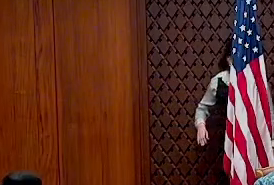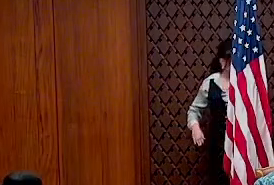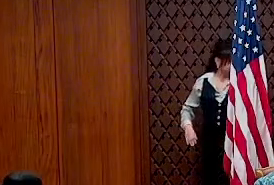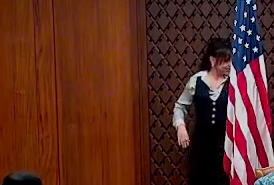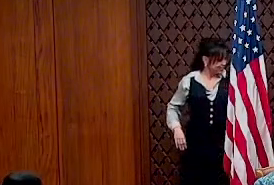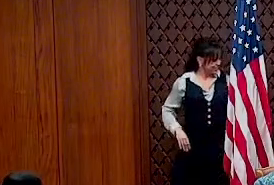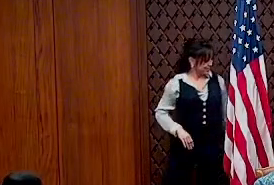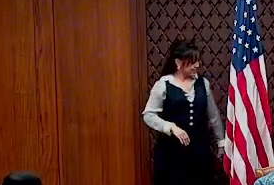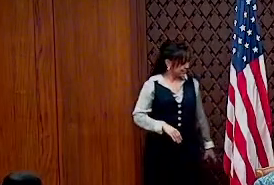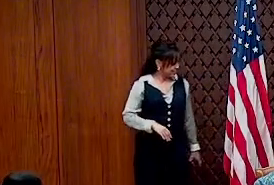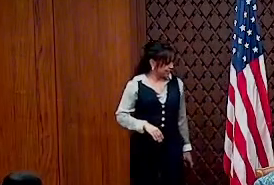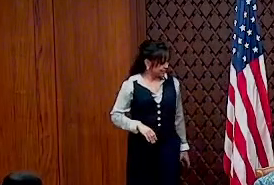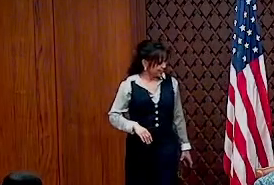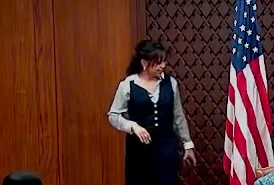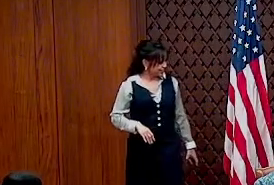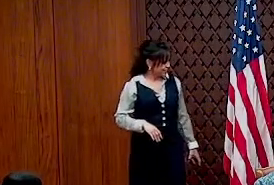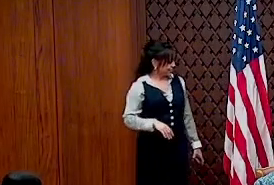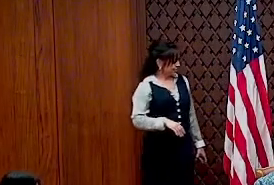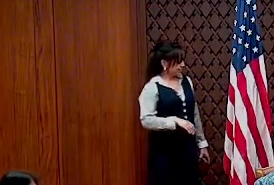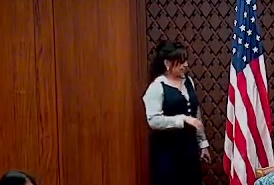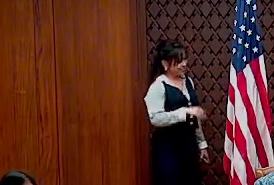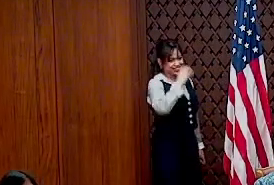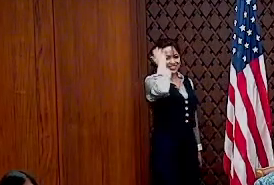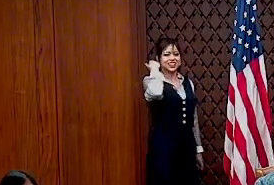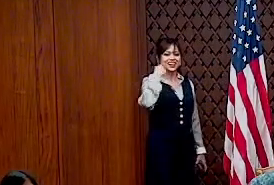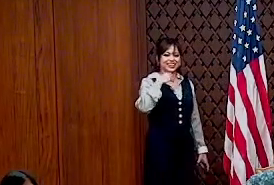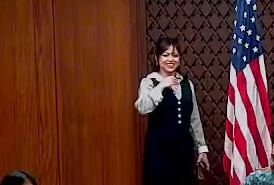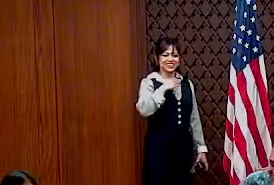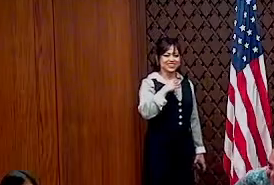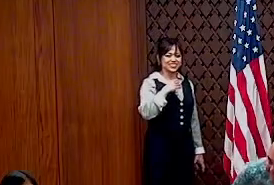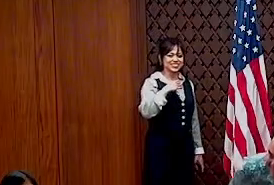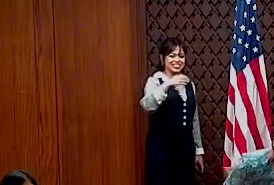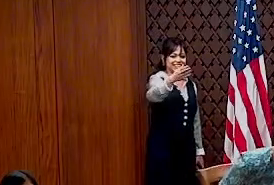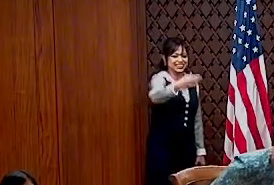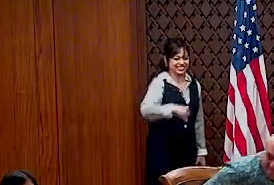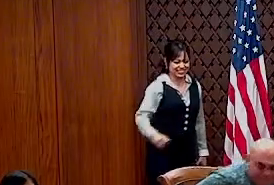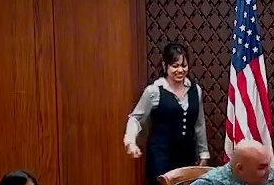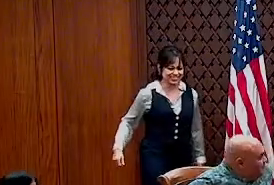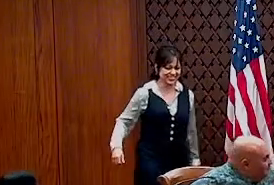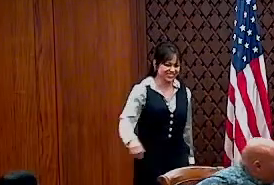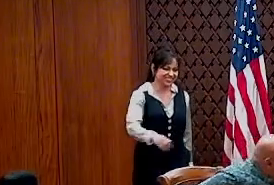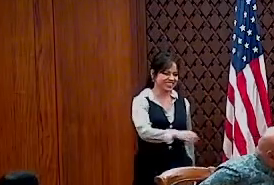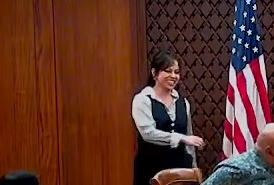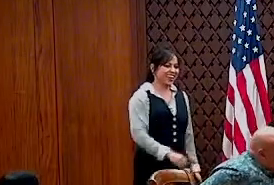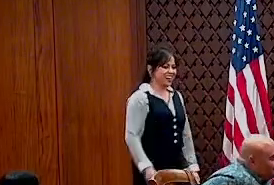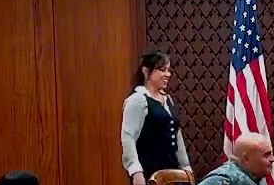Can I borrow one of the interpreters? Gotta do it both, right?